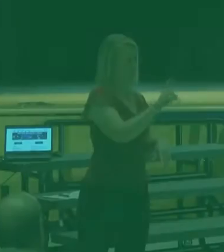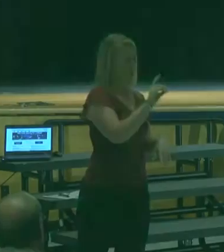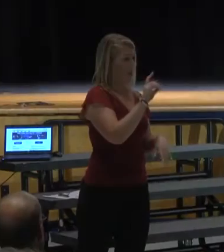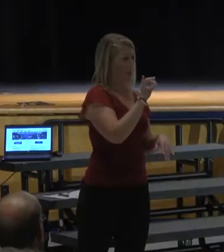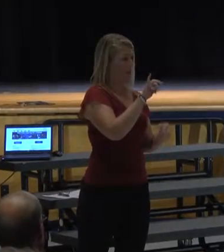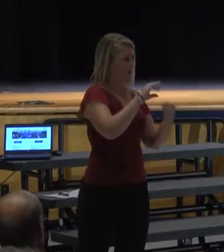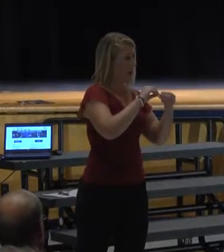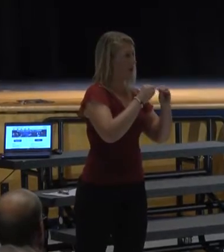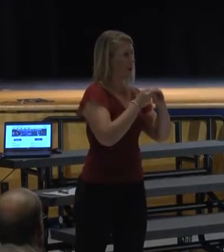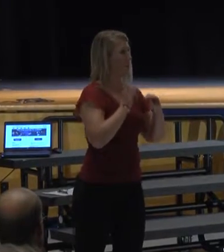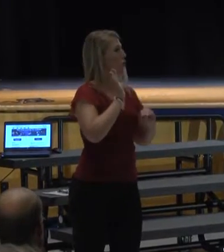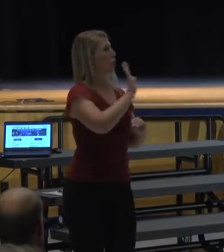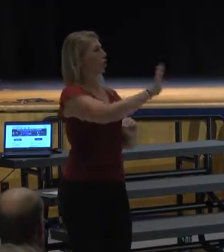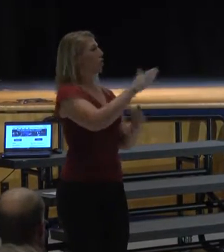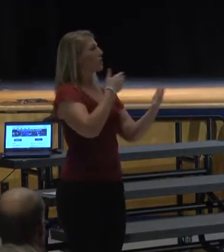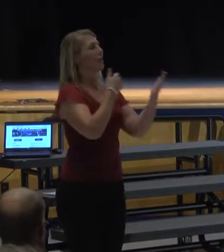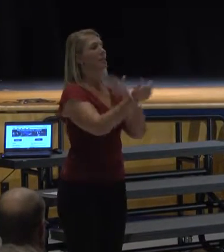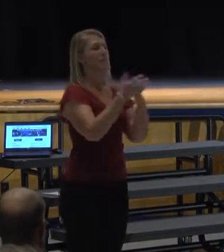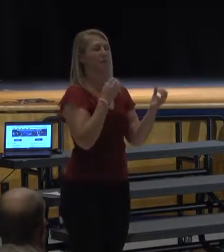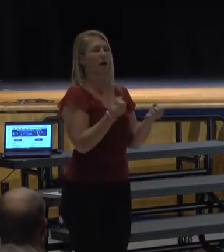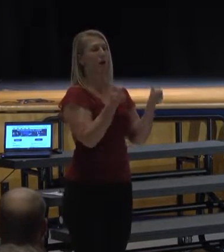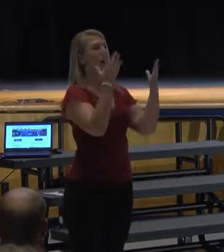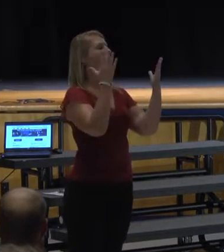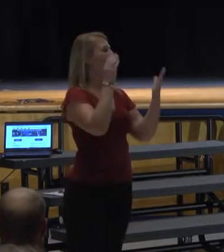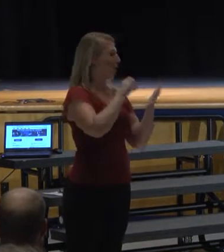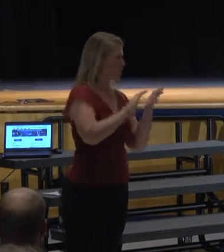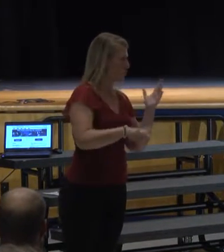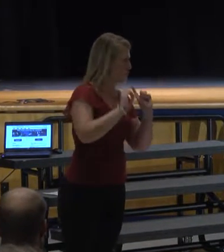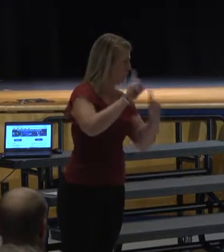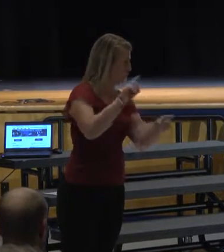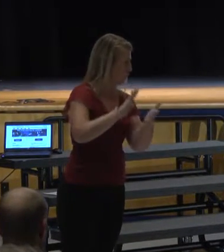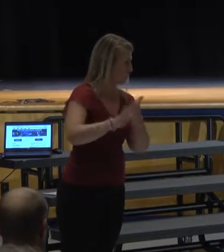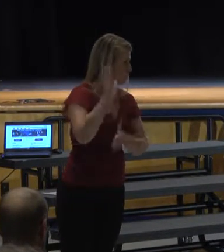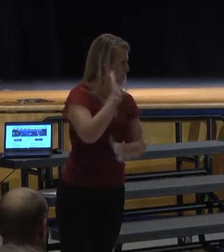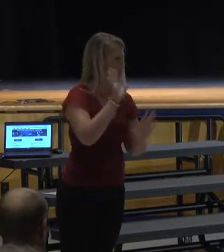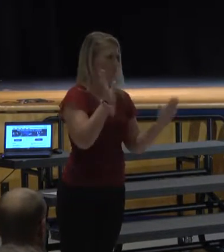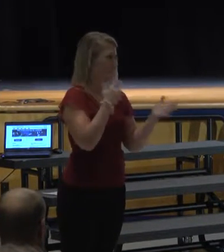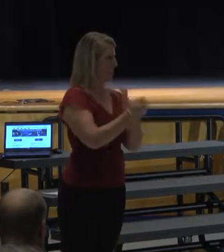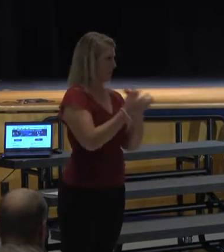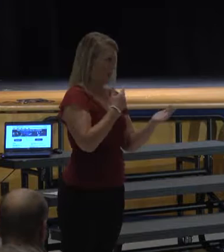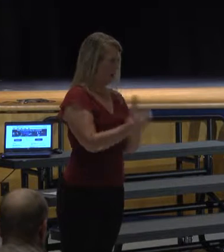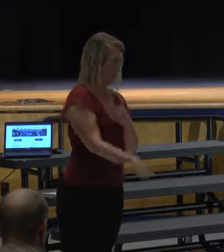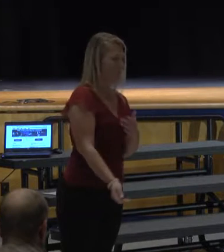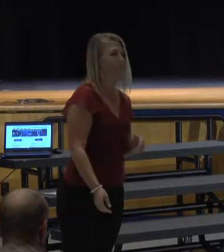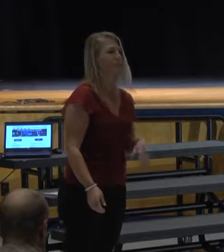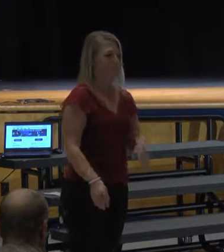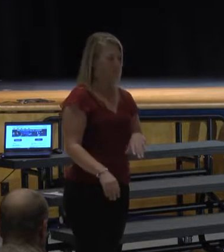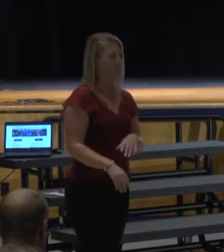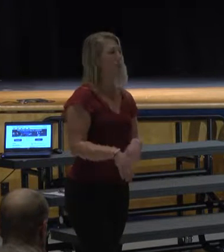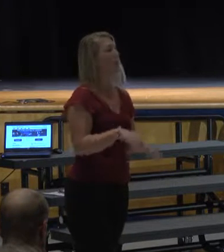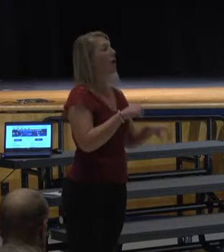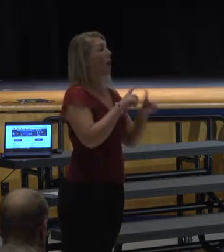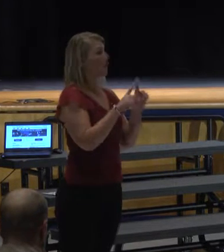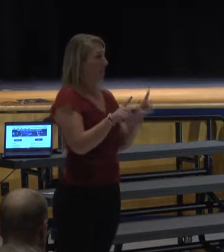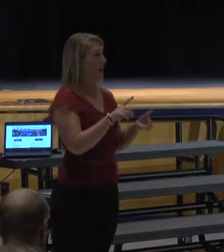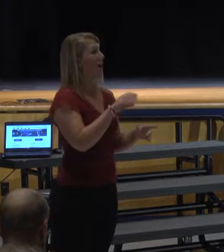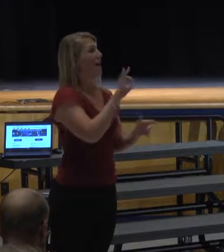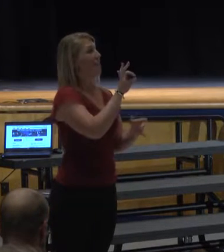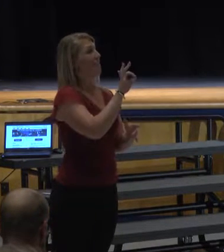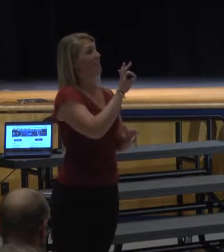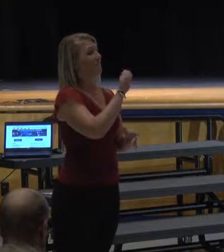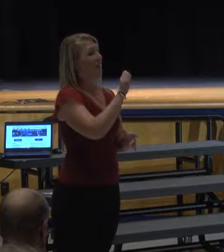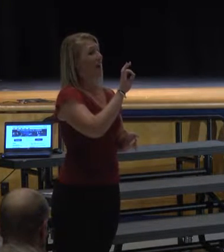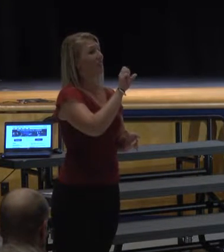parent, is yours no matter how many children are in school. However, there has to be a FAFSA done for each